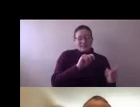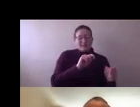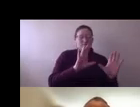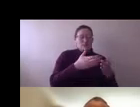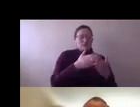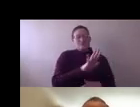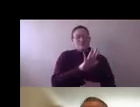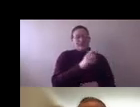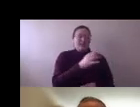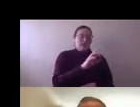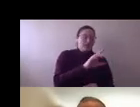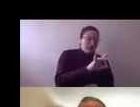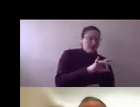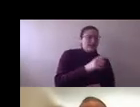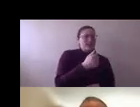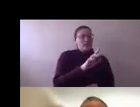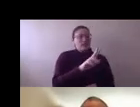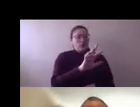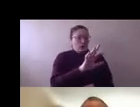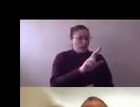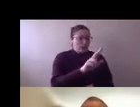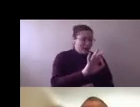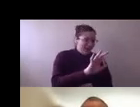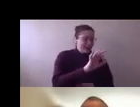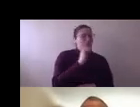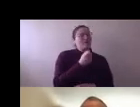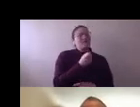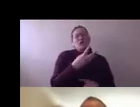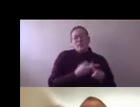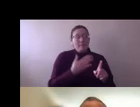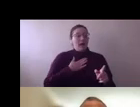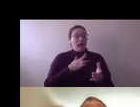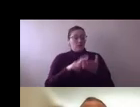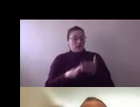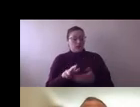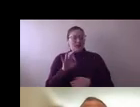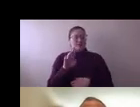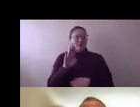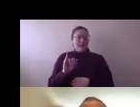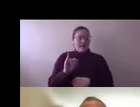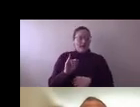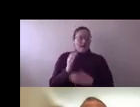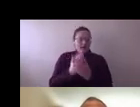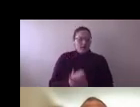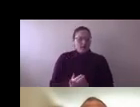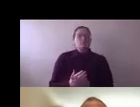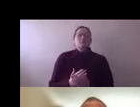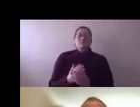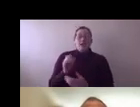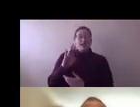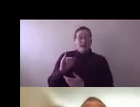1939. But at least in my own research in the FBI files on him, there's even the FBI